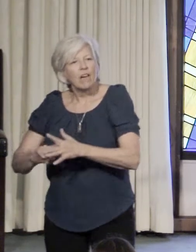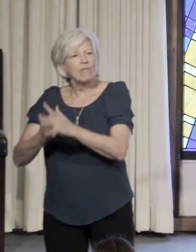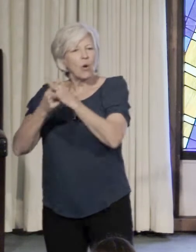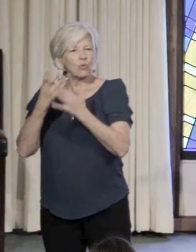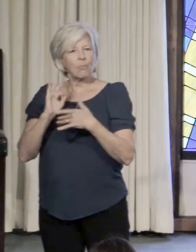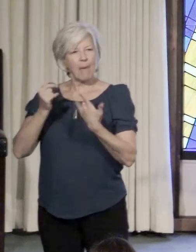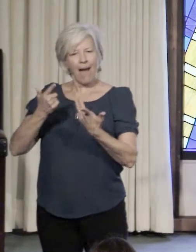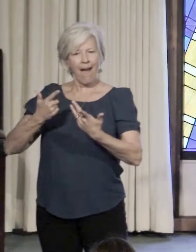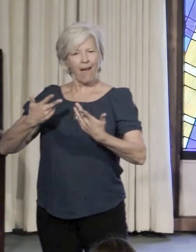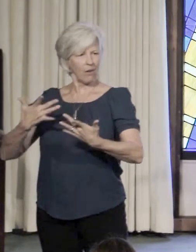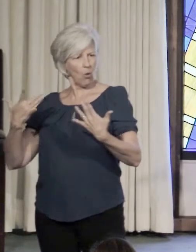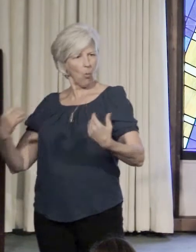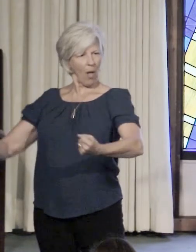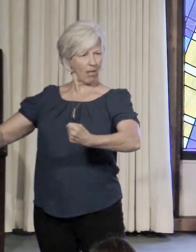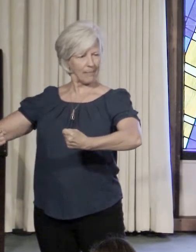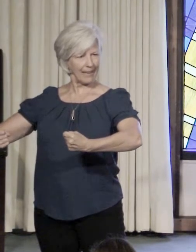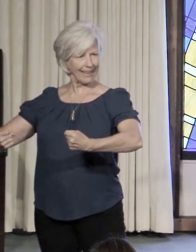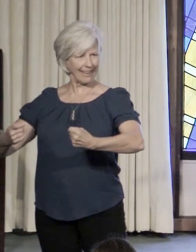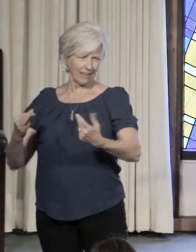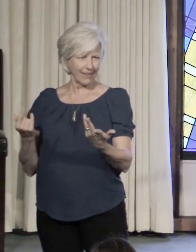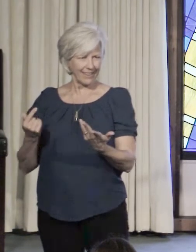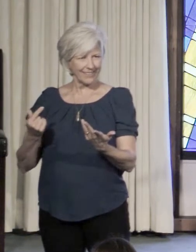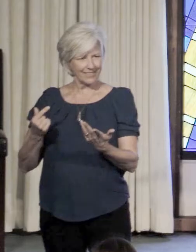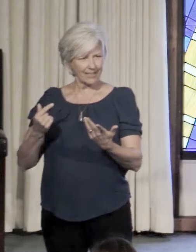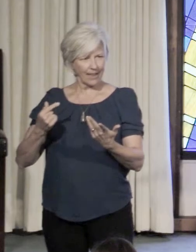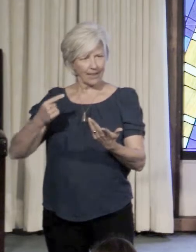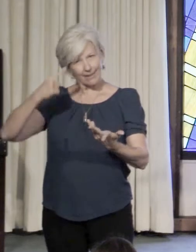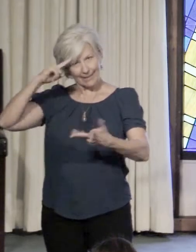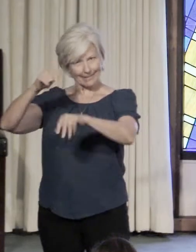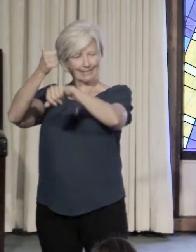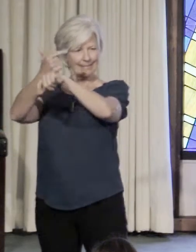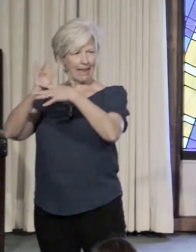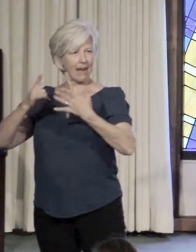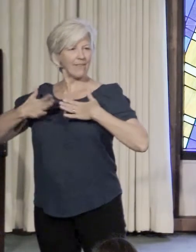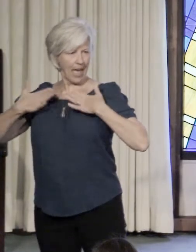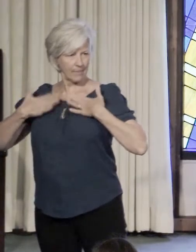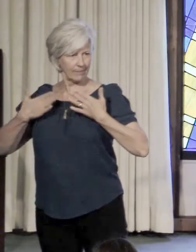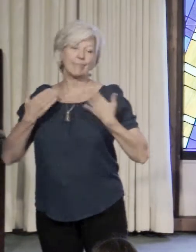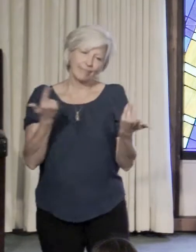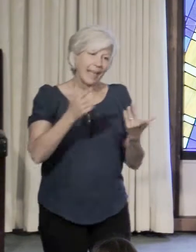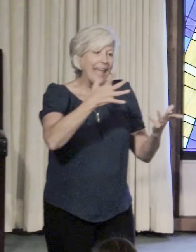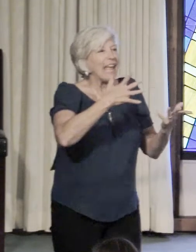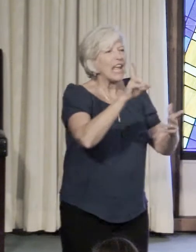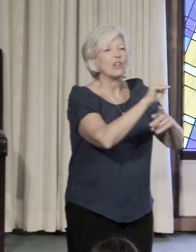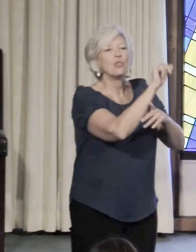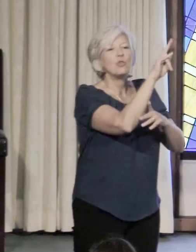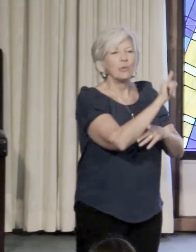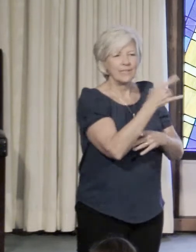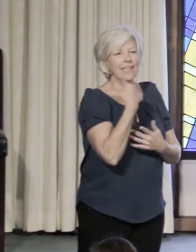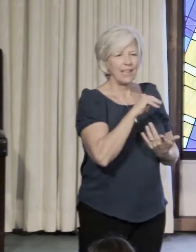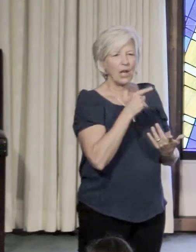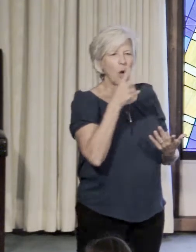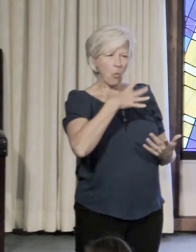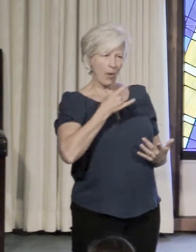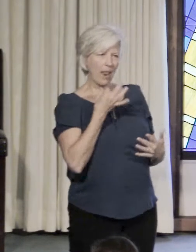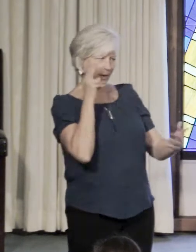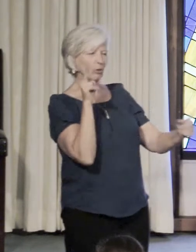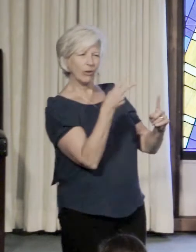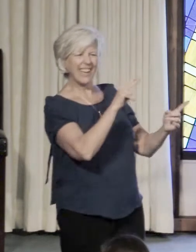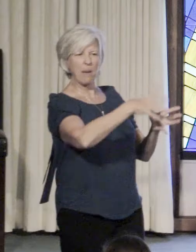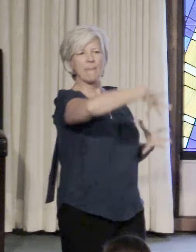or felicity. So then, of course, in Unity, we like to look at things metaphysically. So this is from the Metaphysical